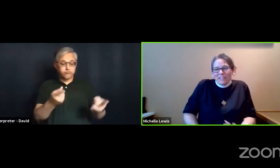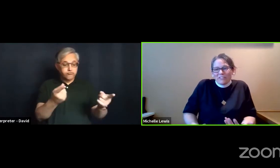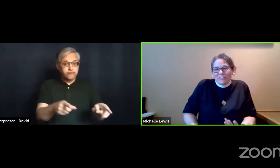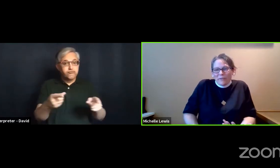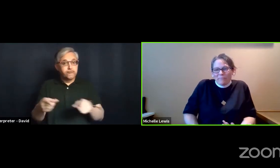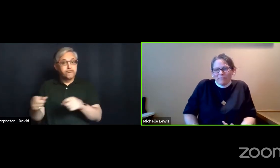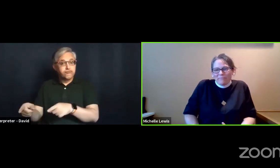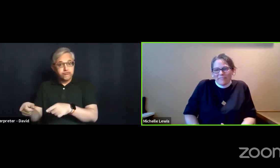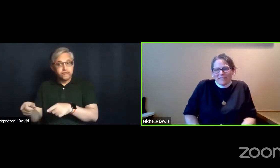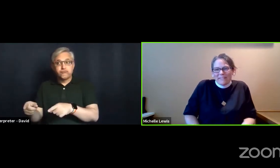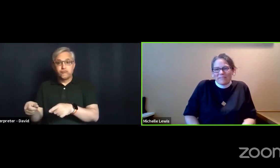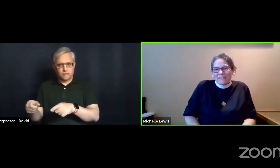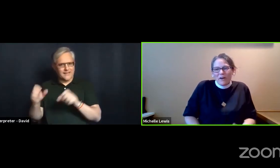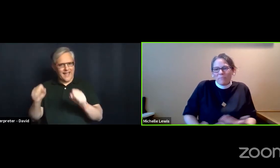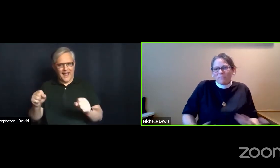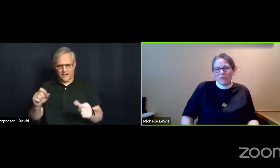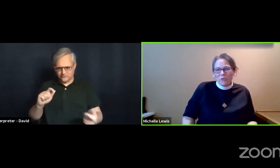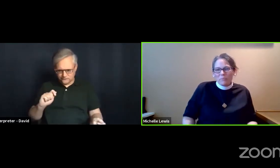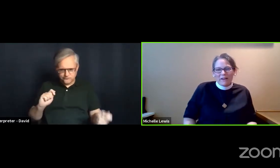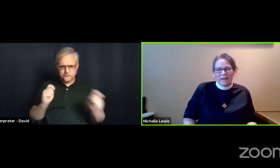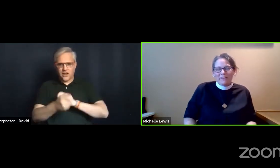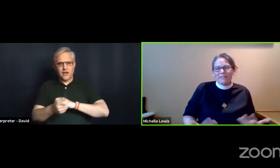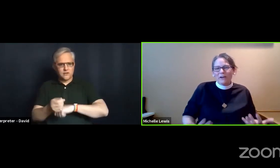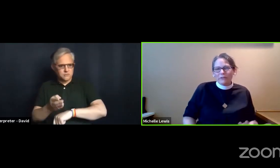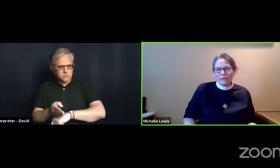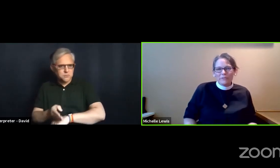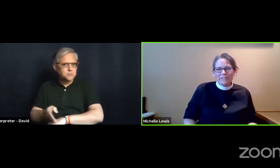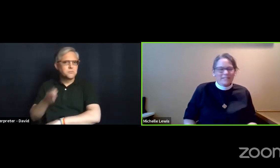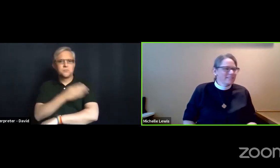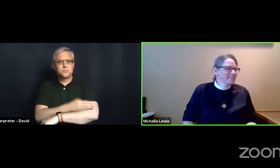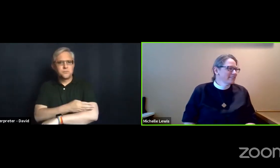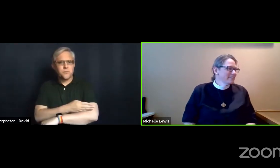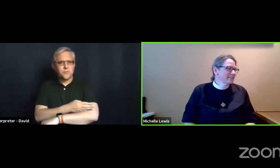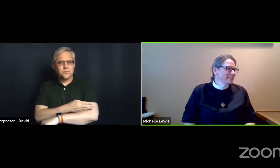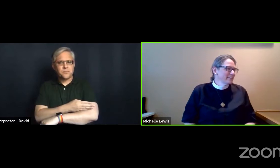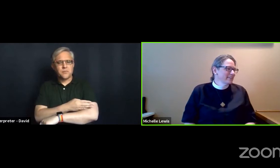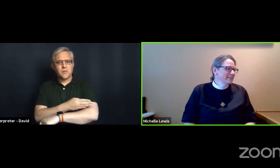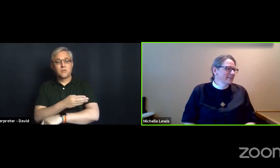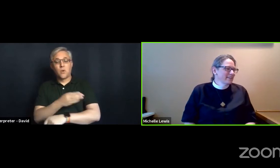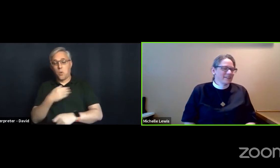and change them, to help them go beyond our own needs.